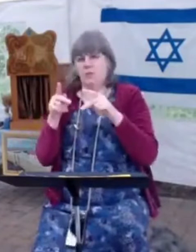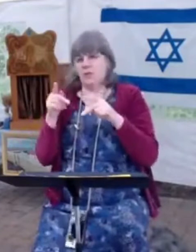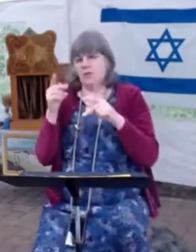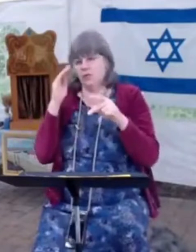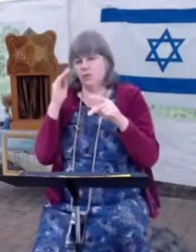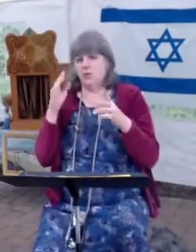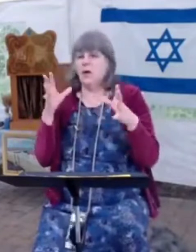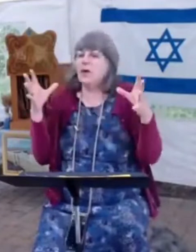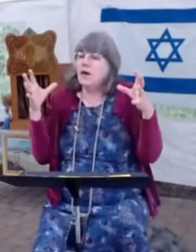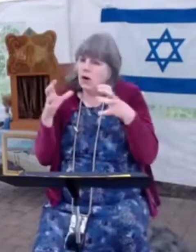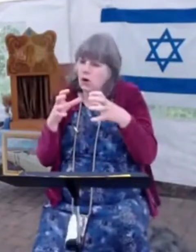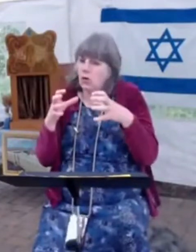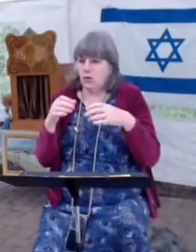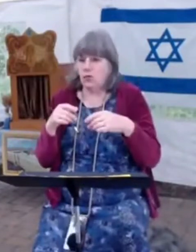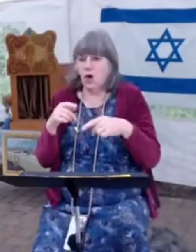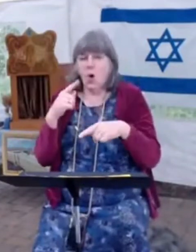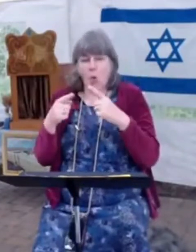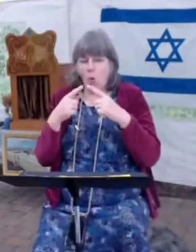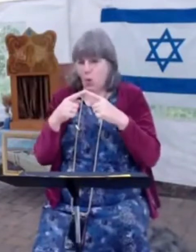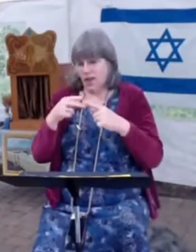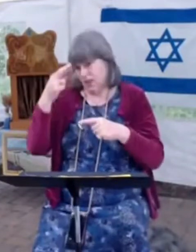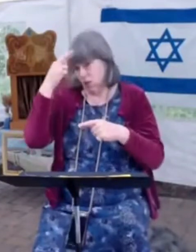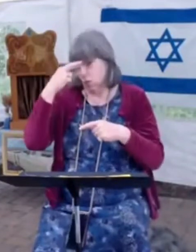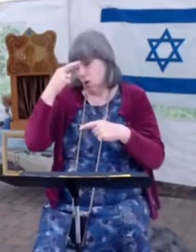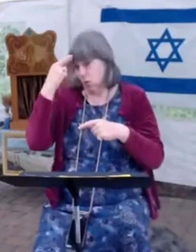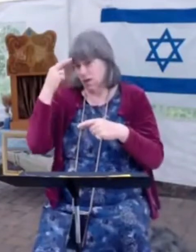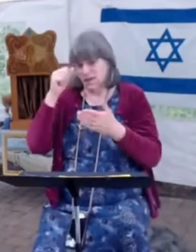their own house of prayer.